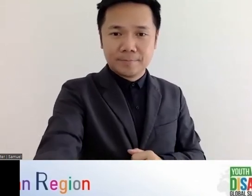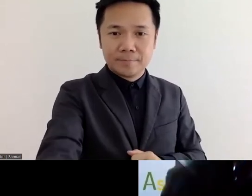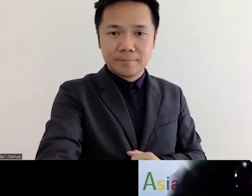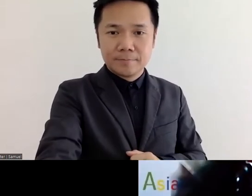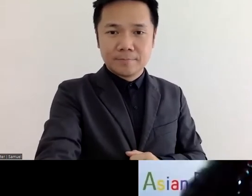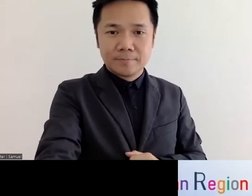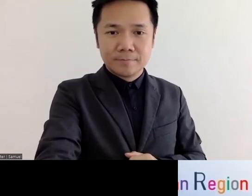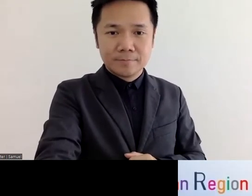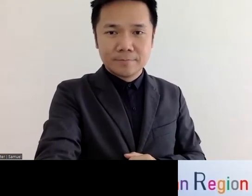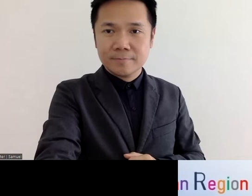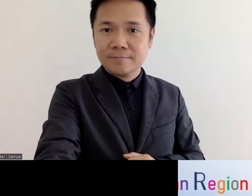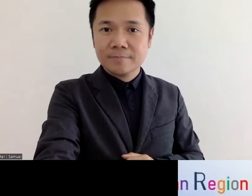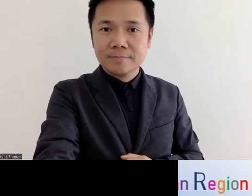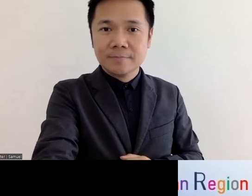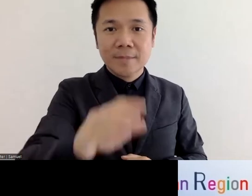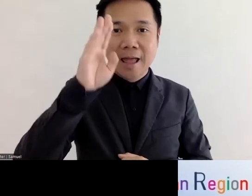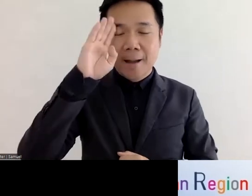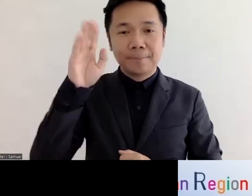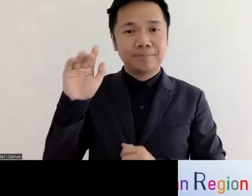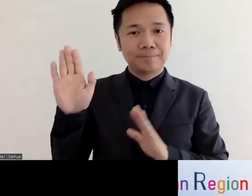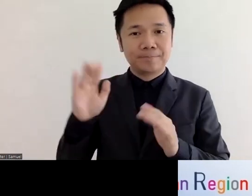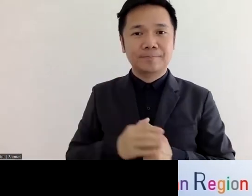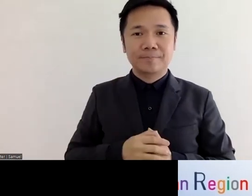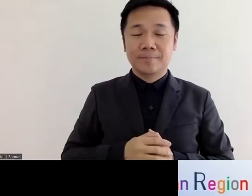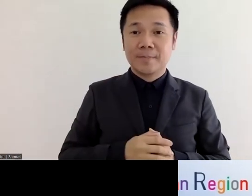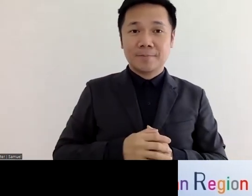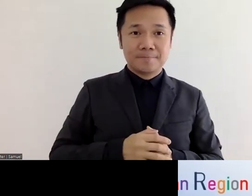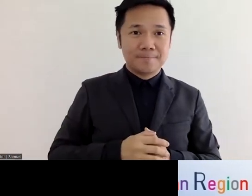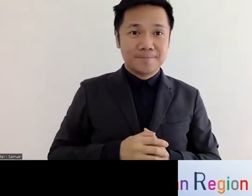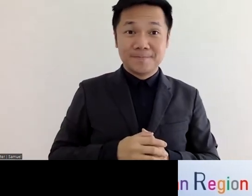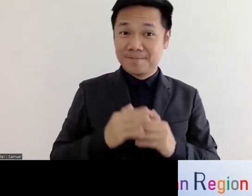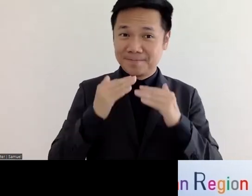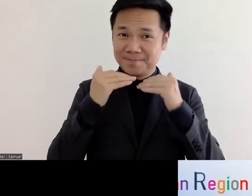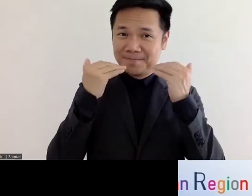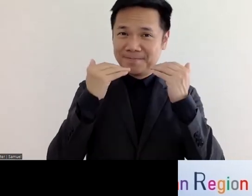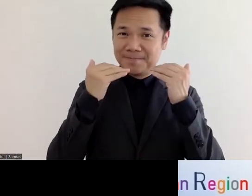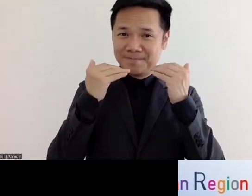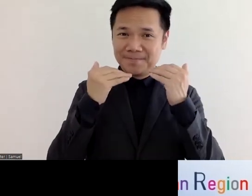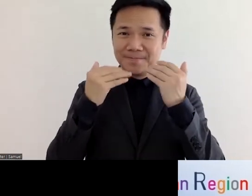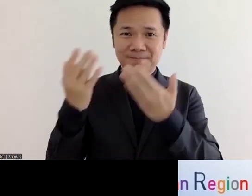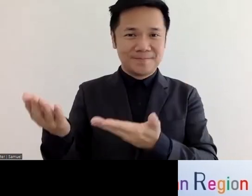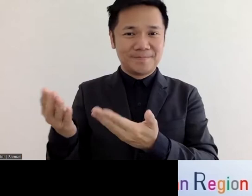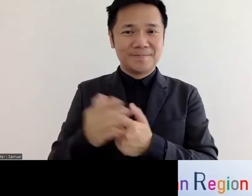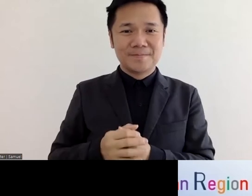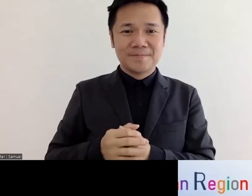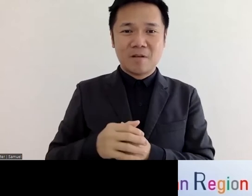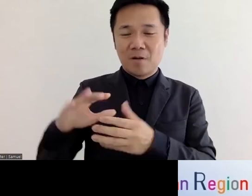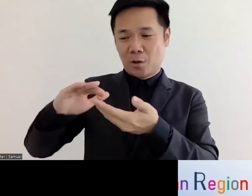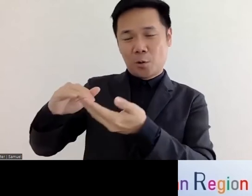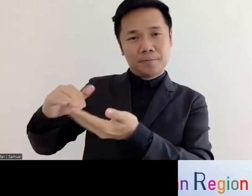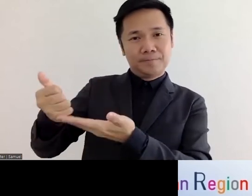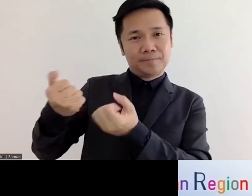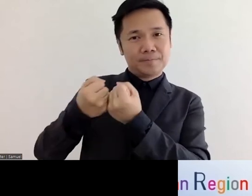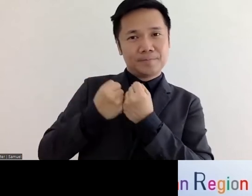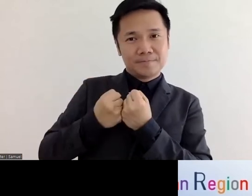Hello, everyone. I am grateful to Udayan Care for supporting me, like